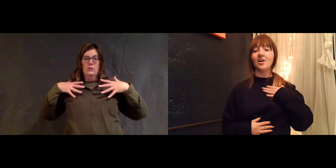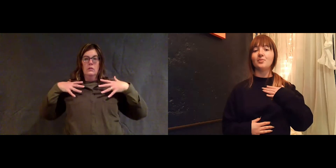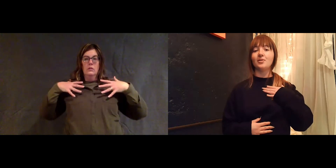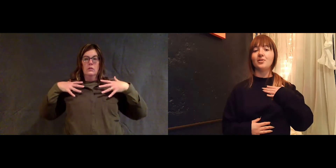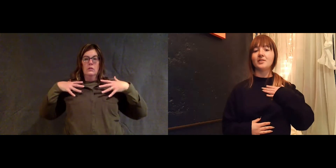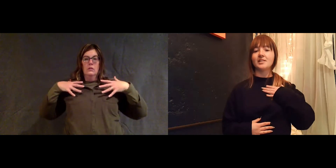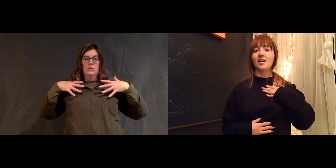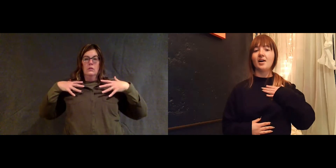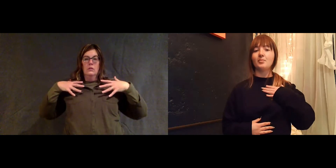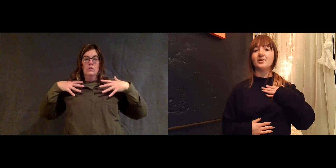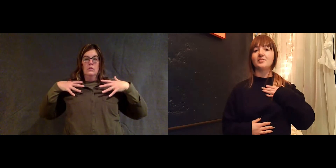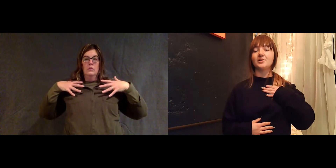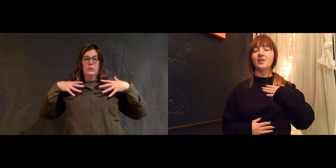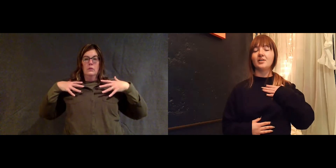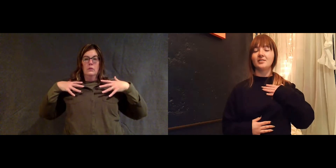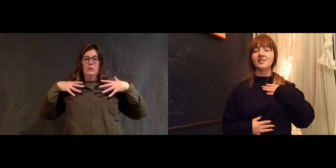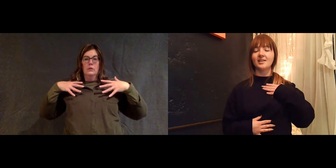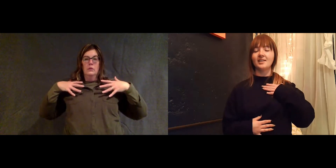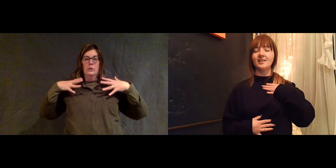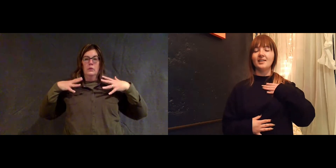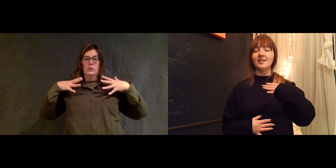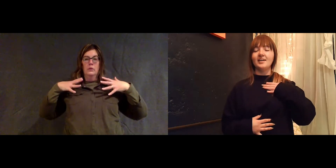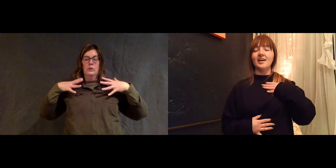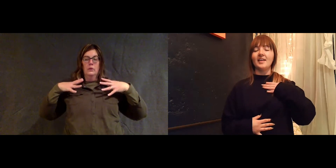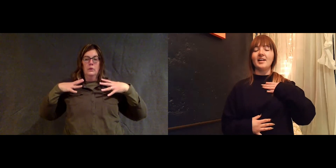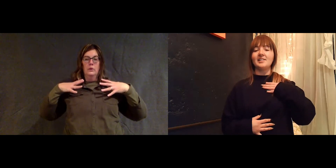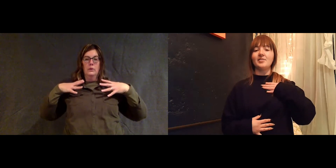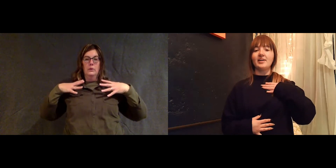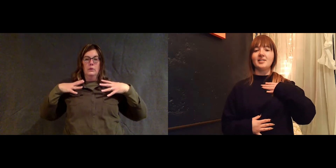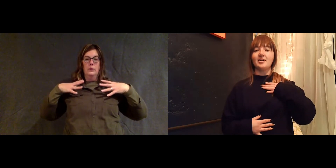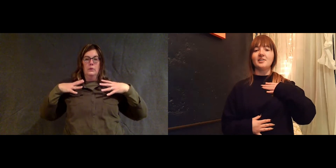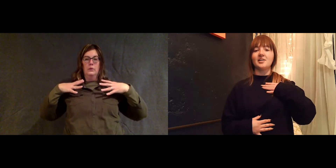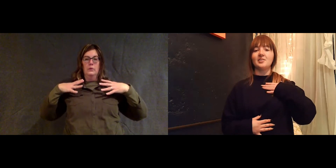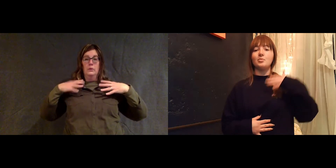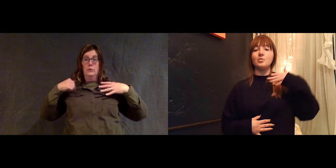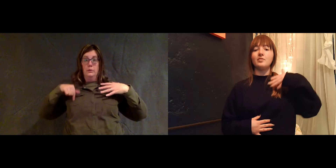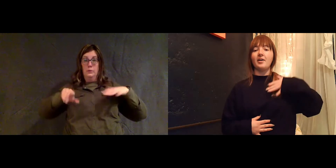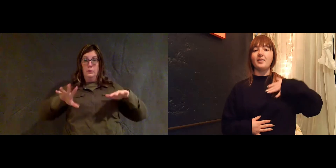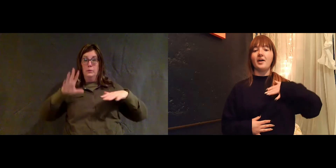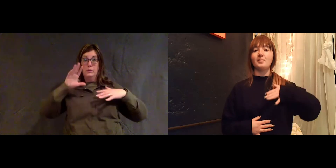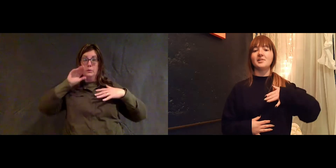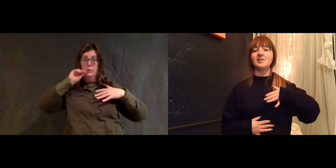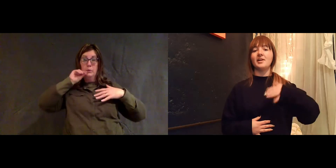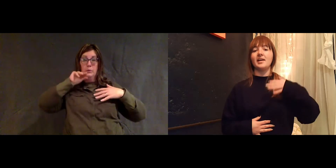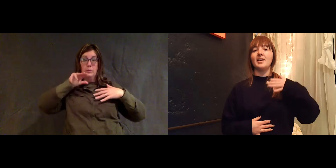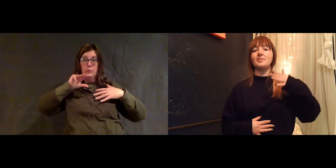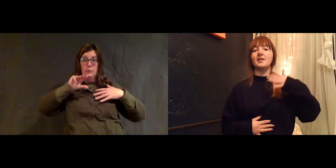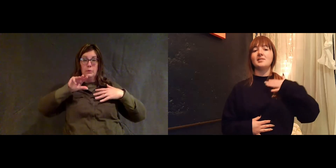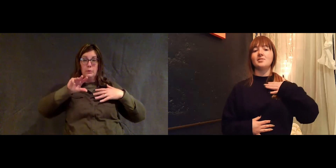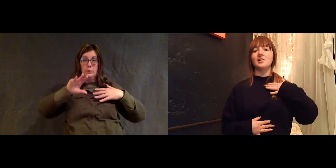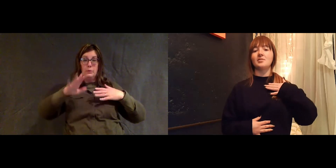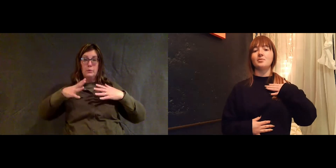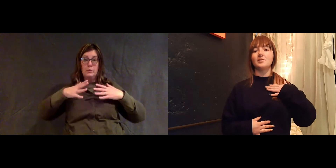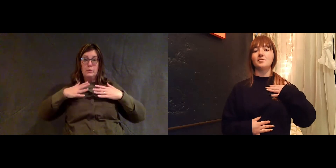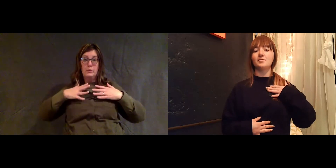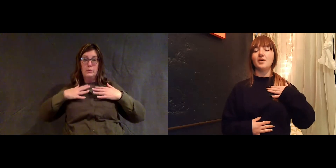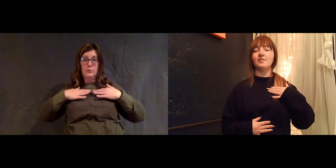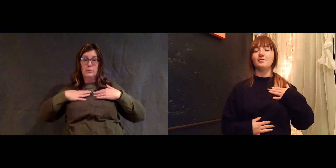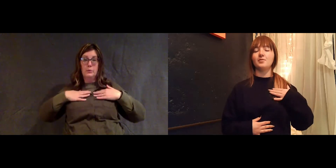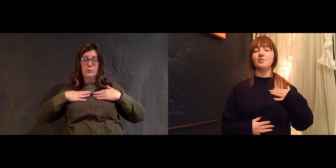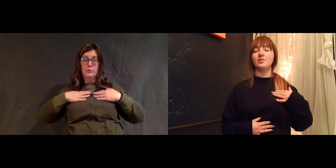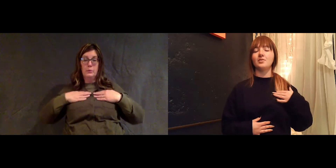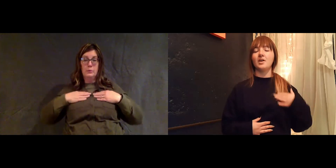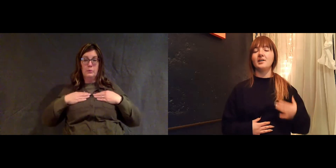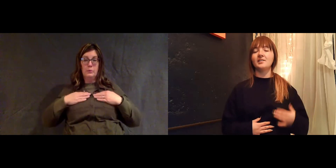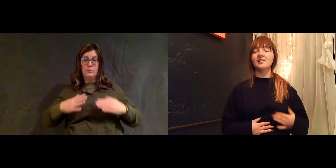your collarbone, the top part of your lungs. And then as you exhale, it's going to move out the opposite way it came in. So it's going to deflate